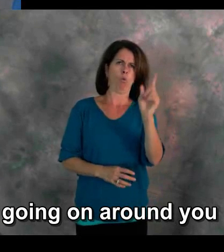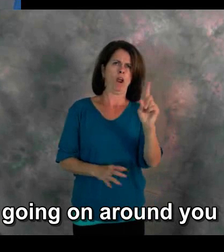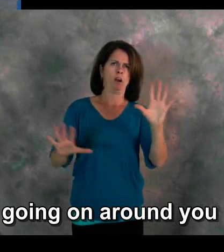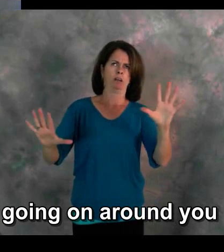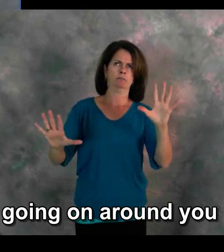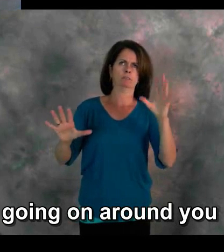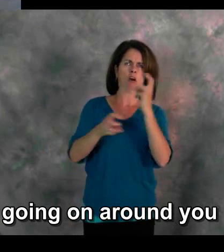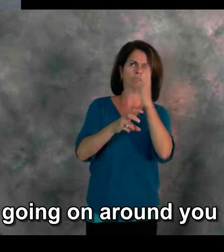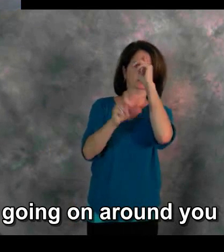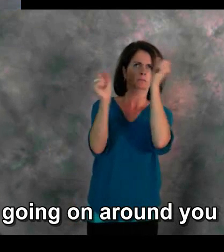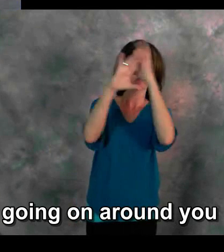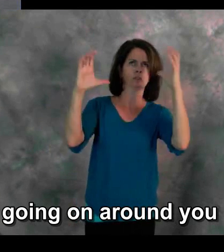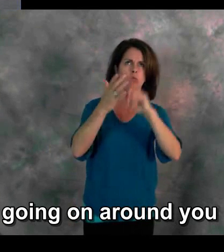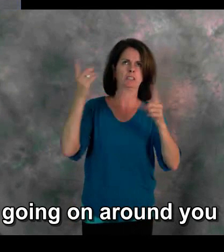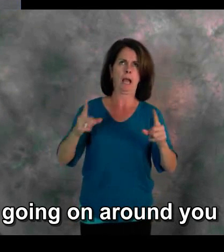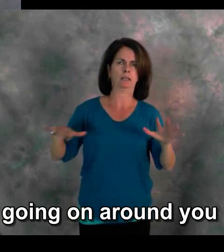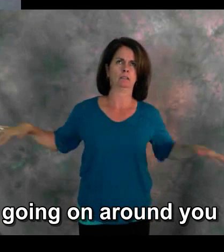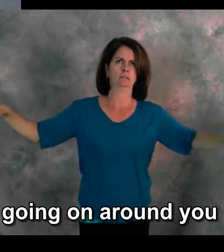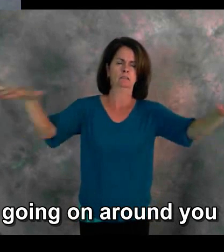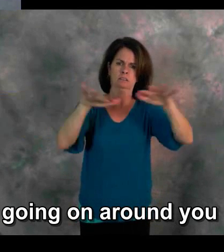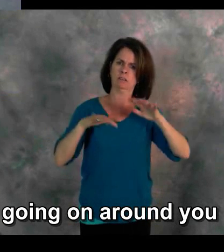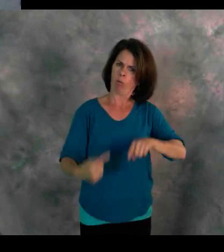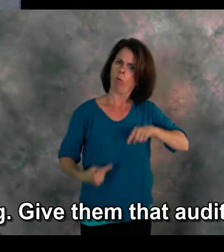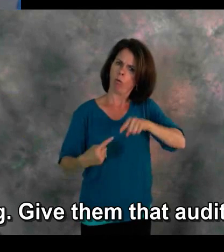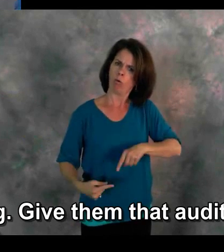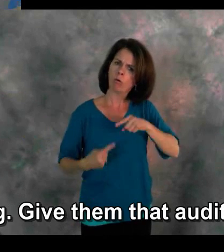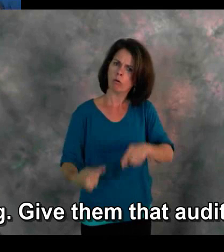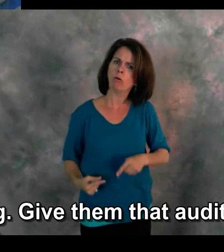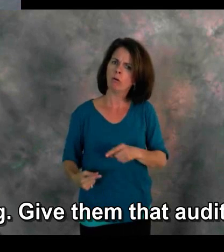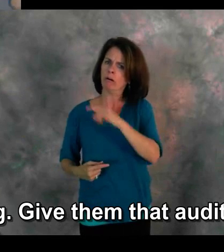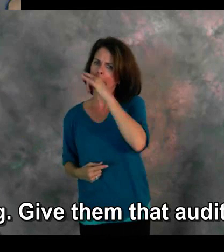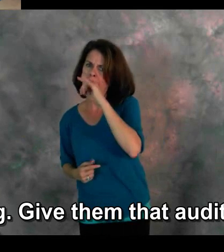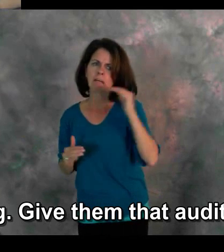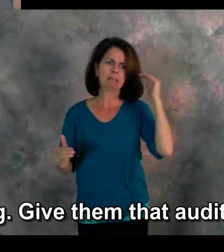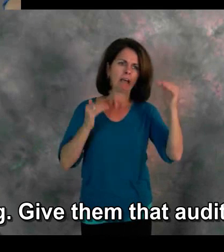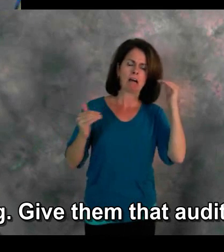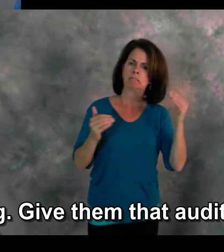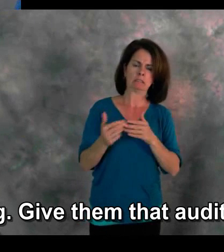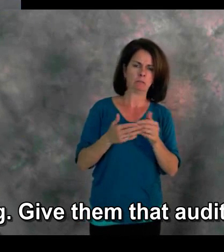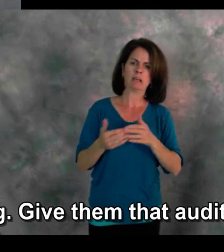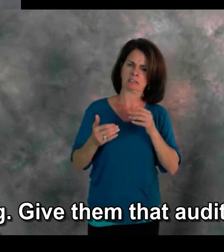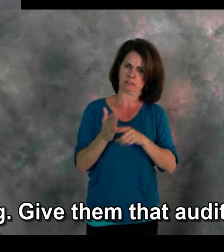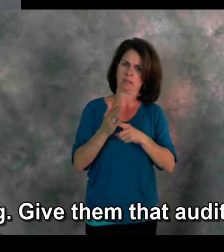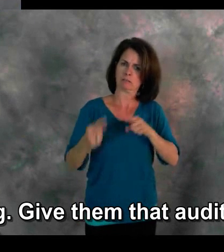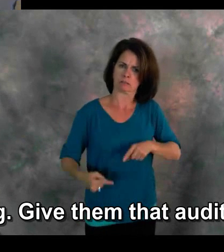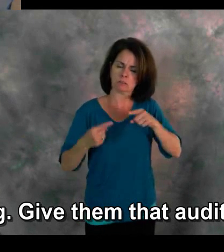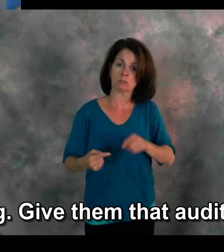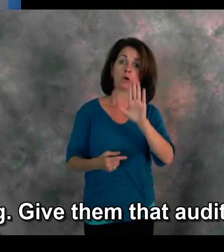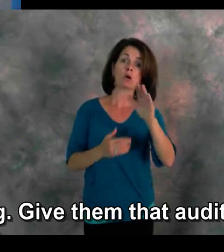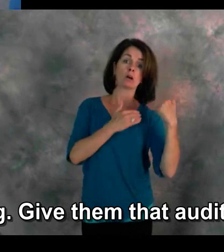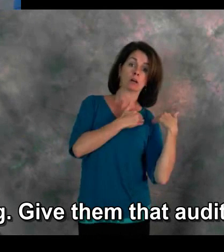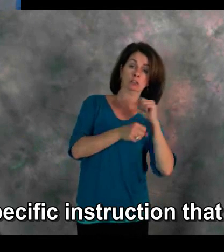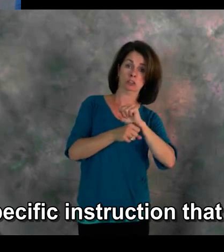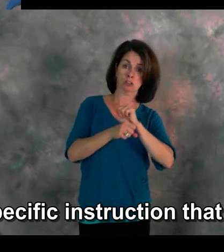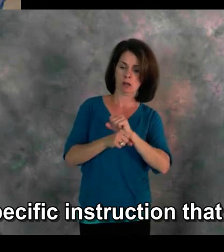of reference for what's going on around you and even what you're doing. So give them